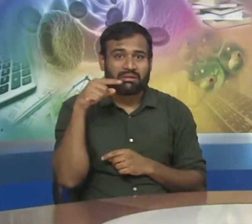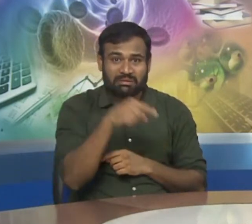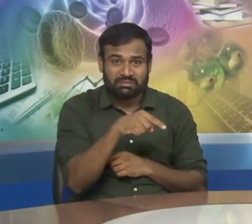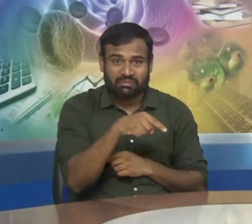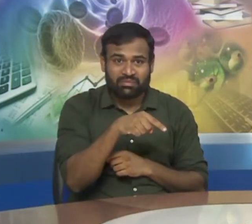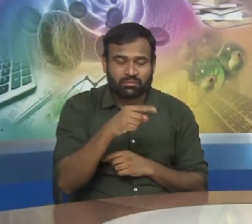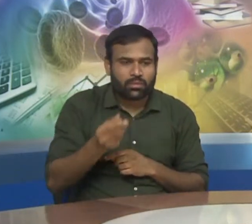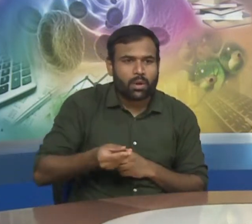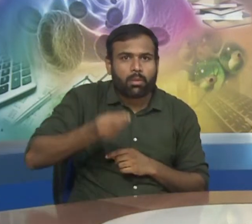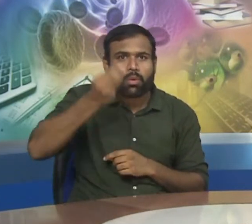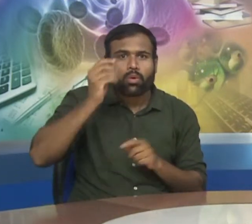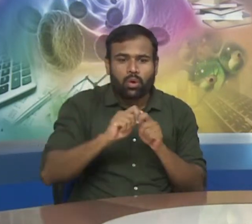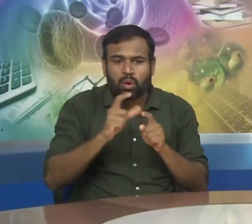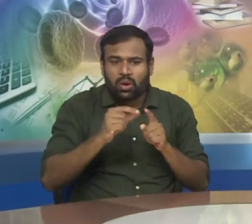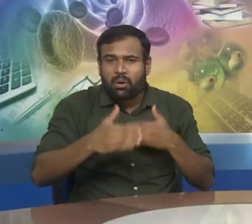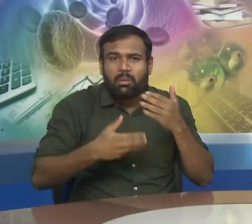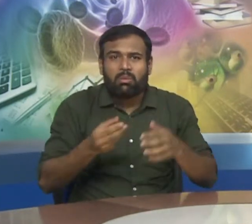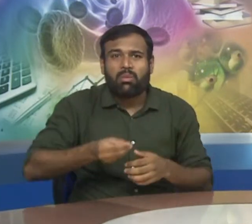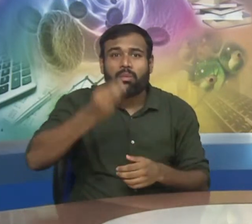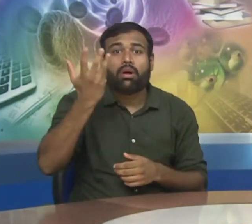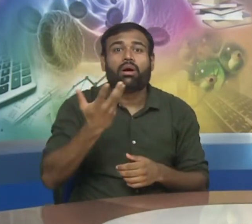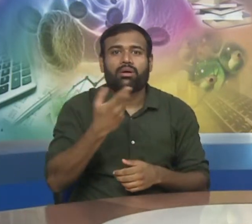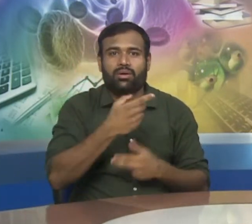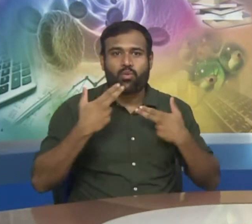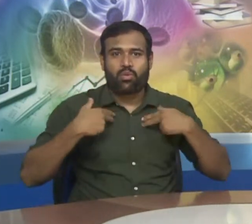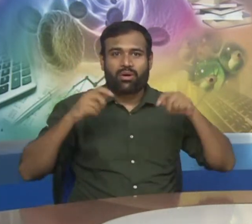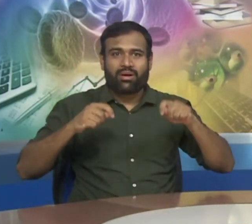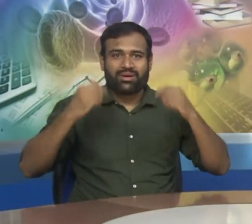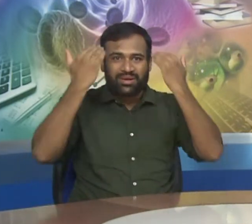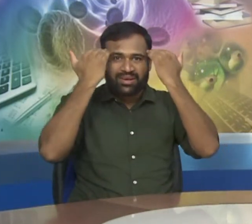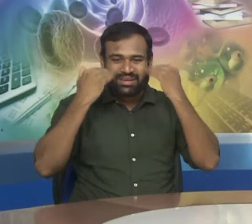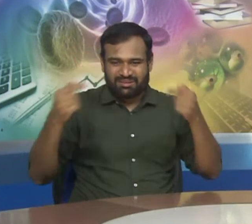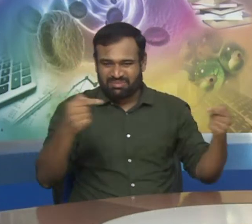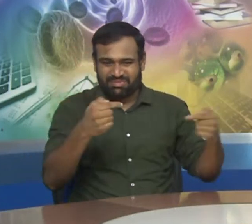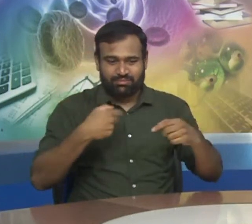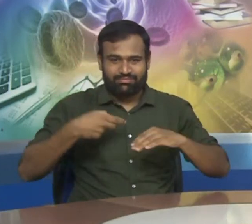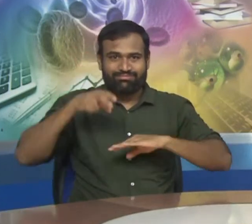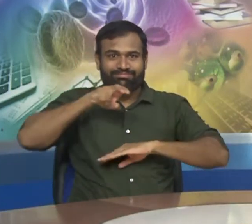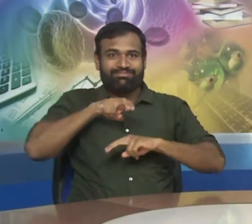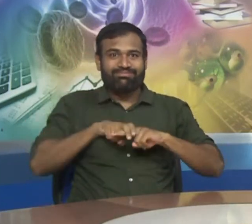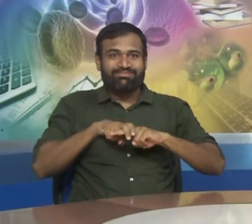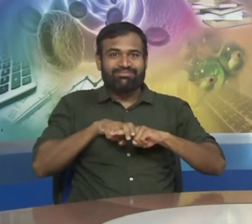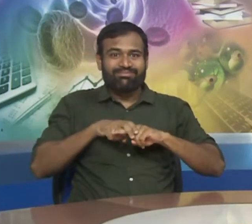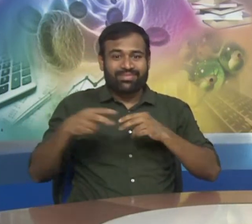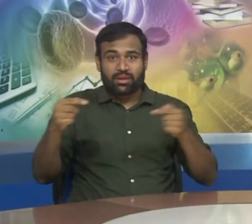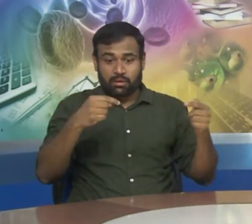The process of PIL has led to increased judicial activism.